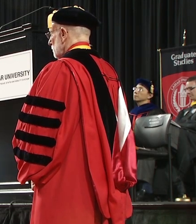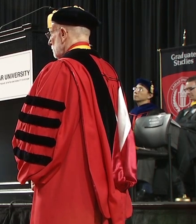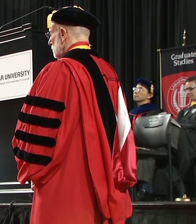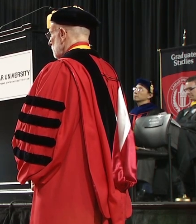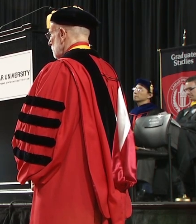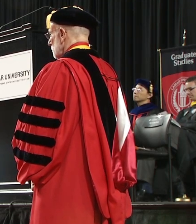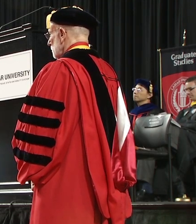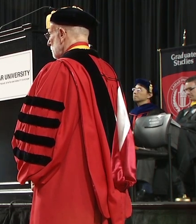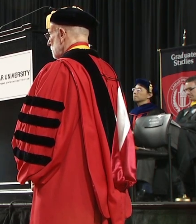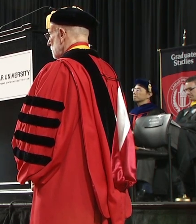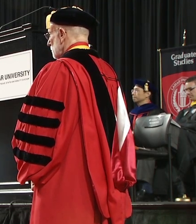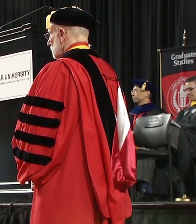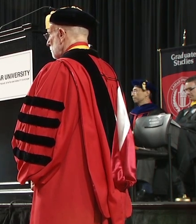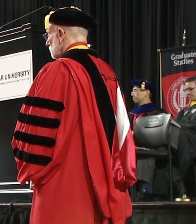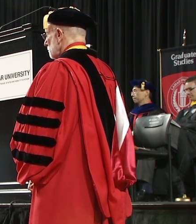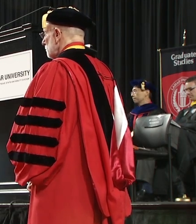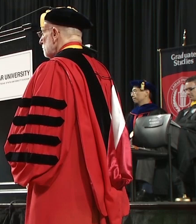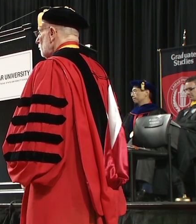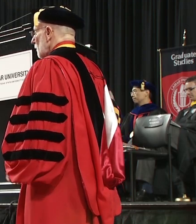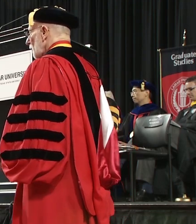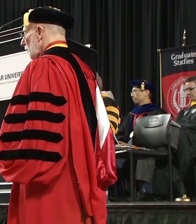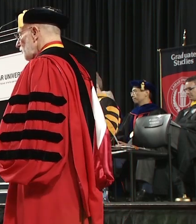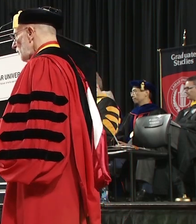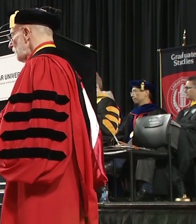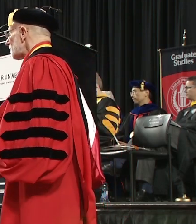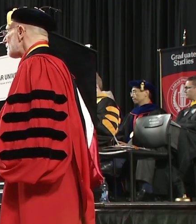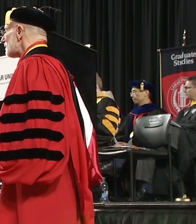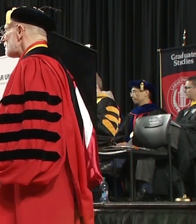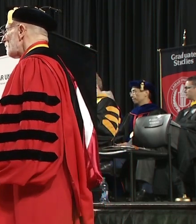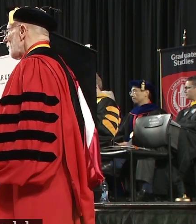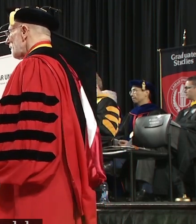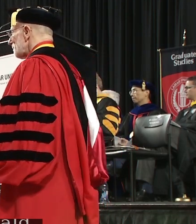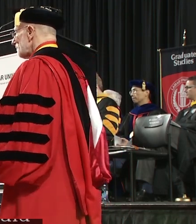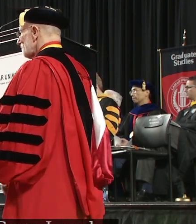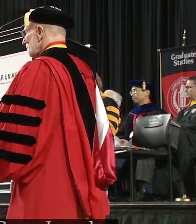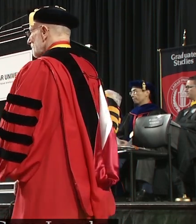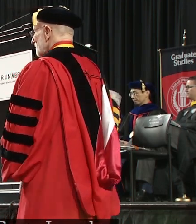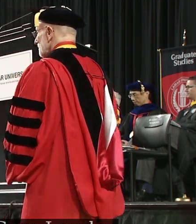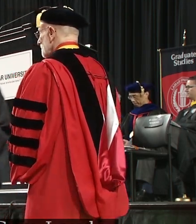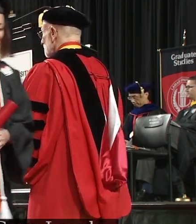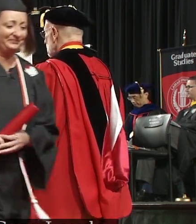Graduating summa cum laude, Anna Marie Sigur.